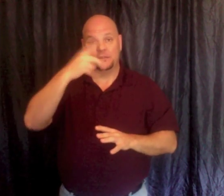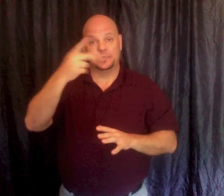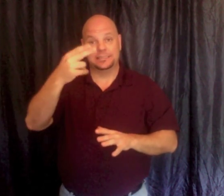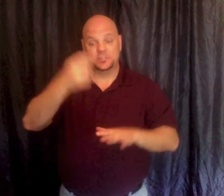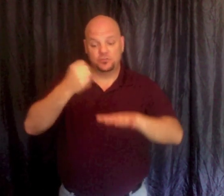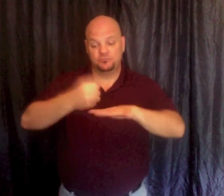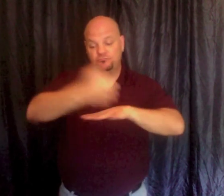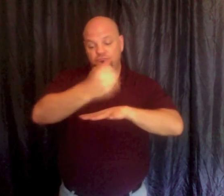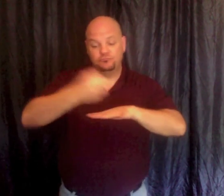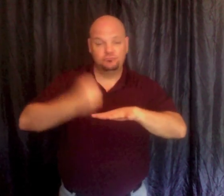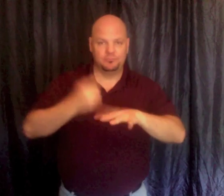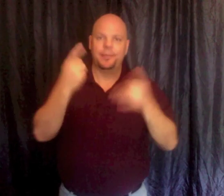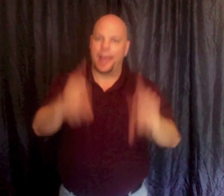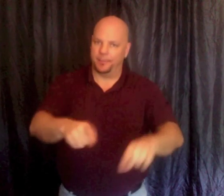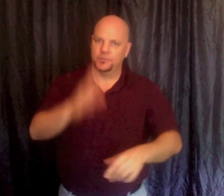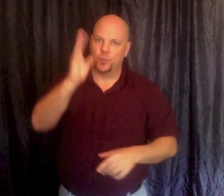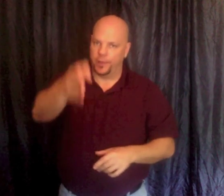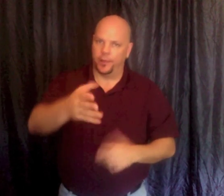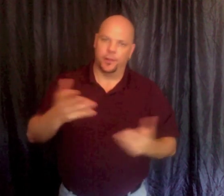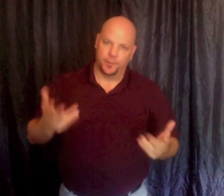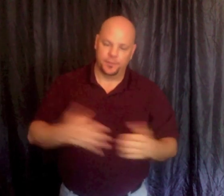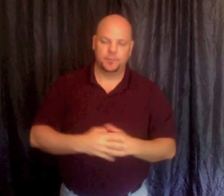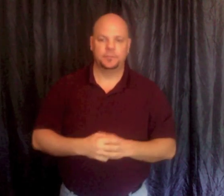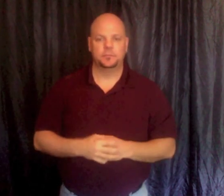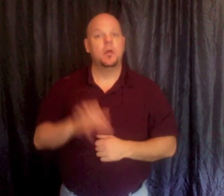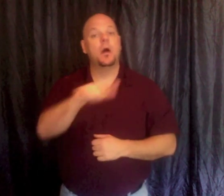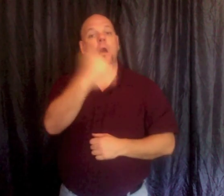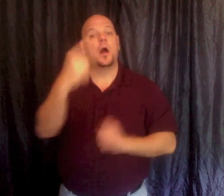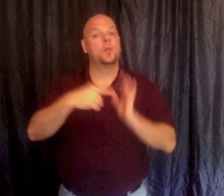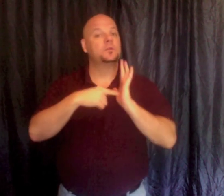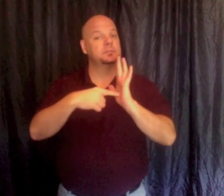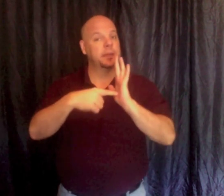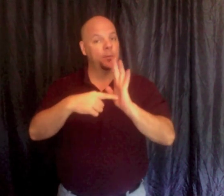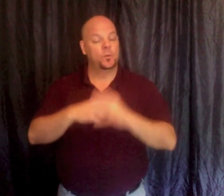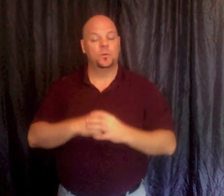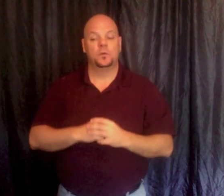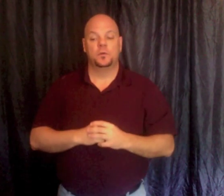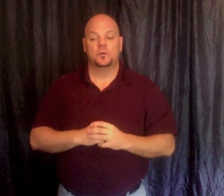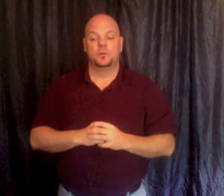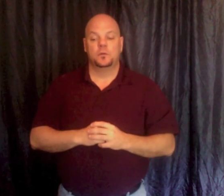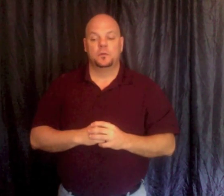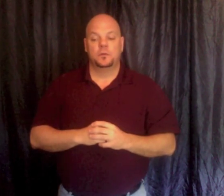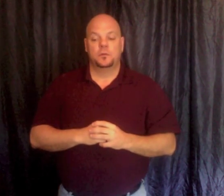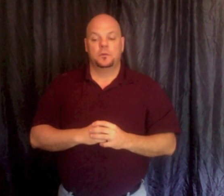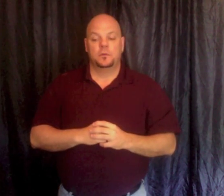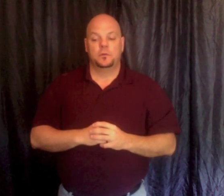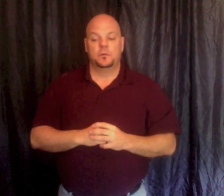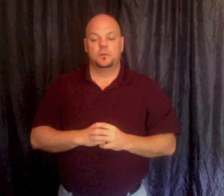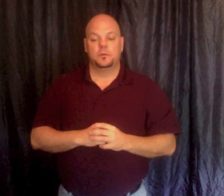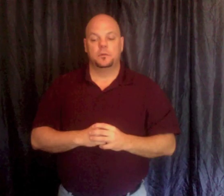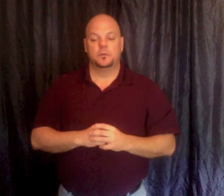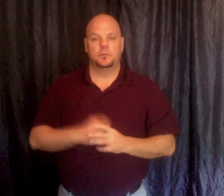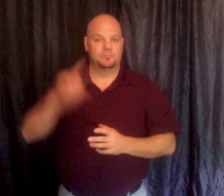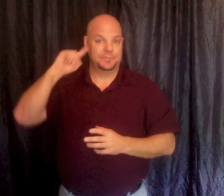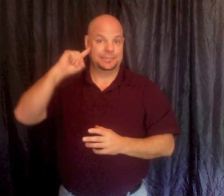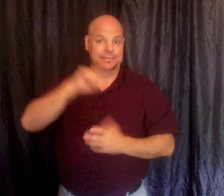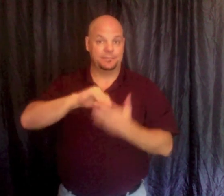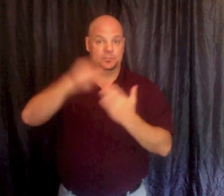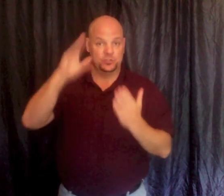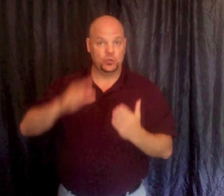scissors, or another example would be the deaf student asking the interpreter for